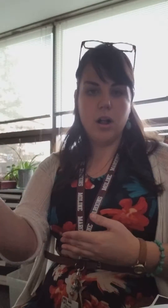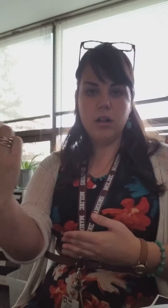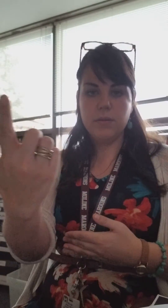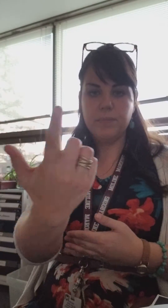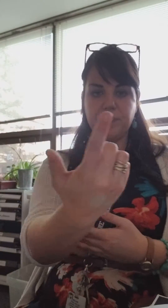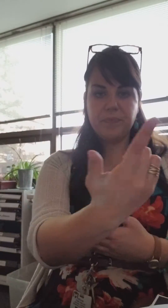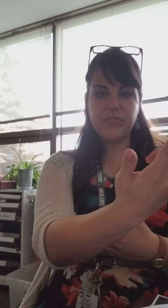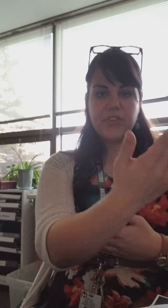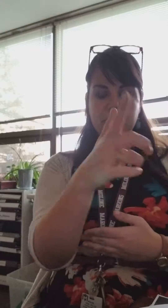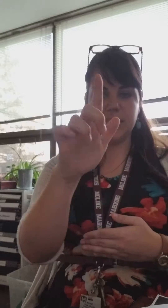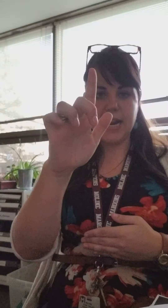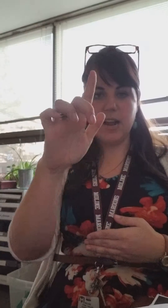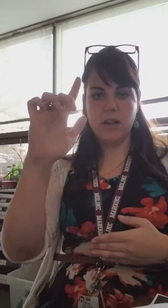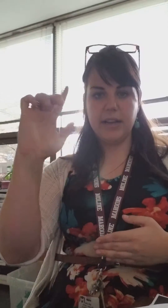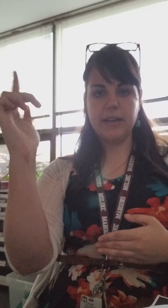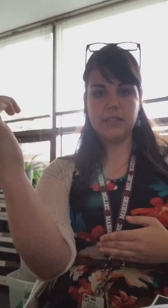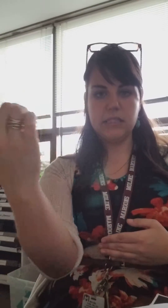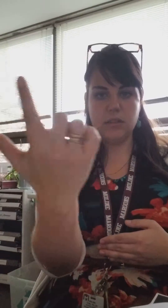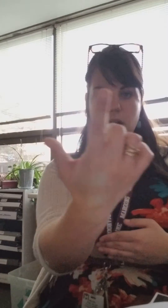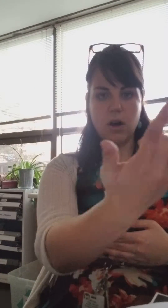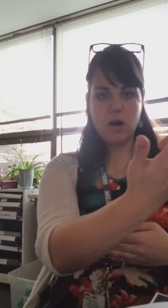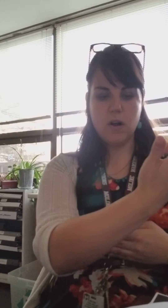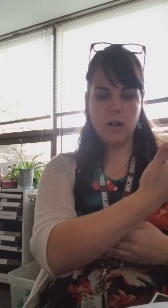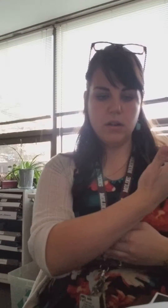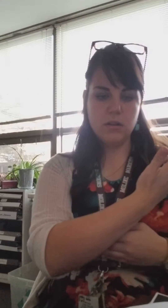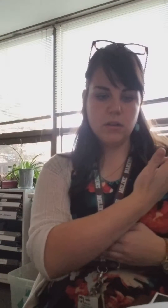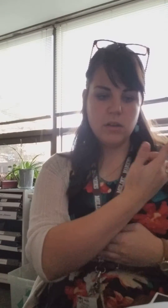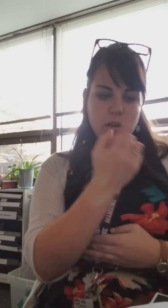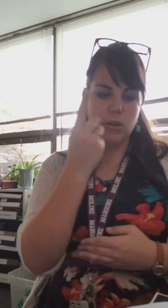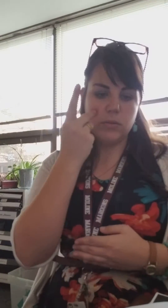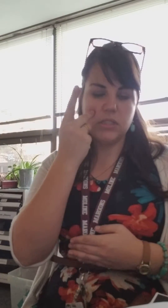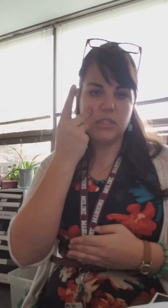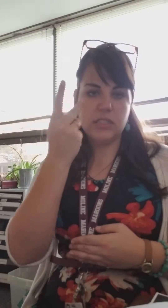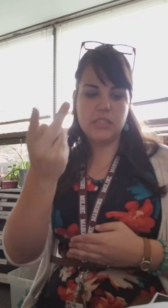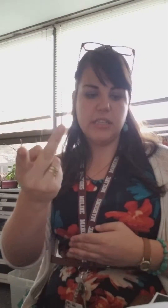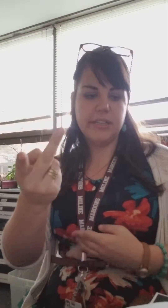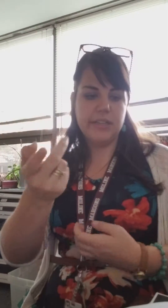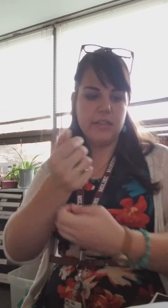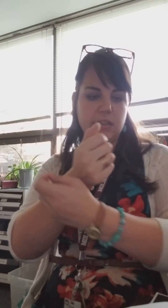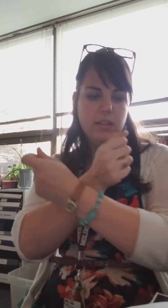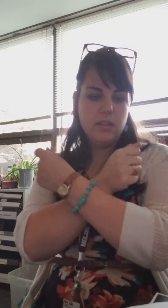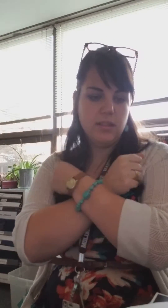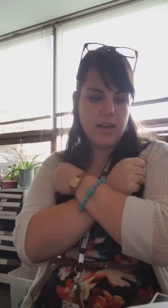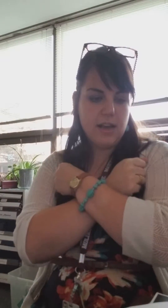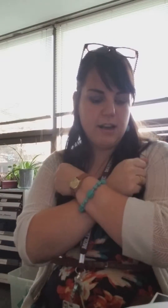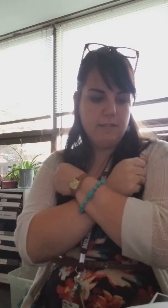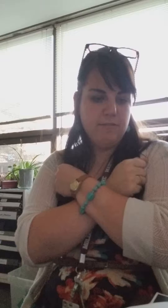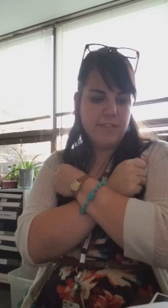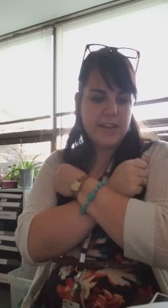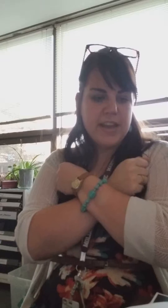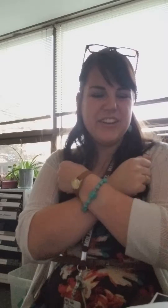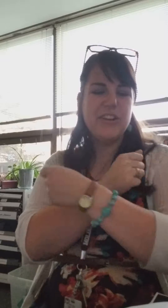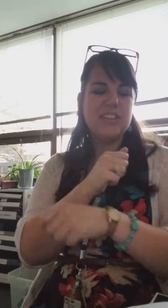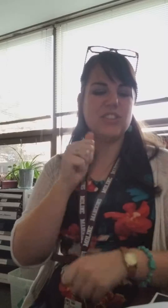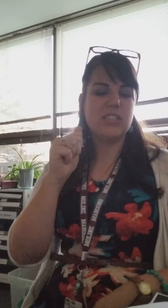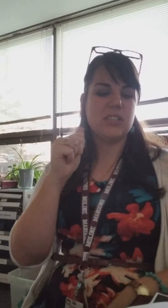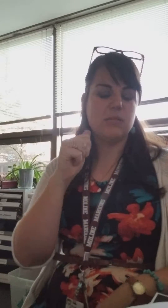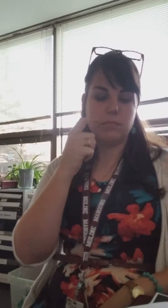All, so it's an L hand. All will see love. And you can just,